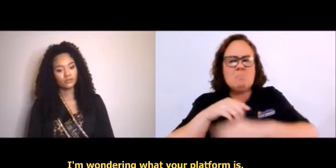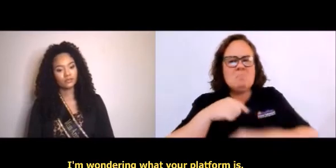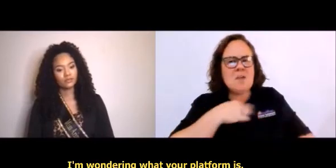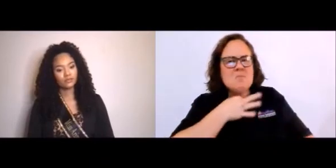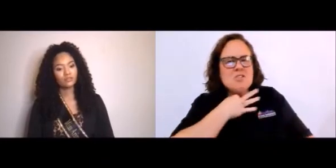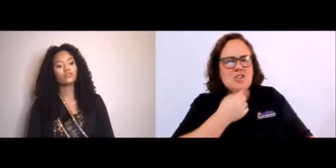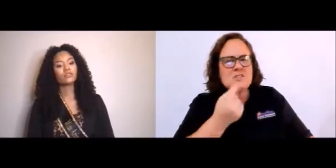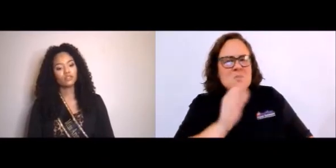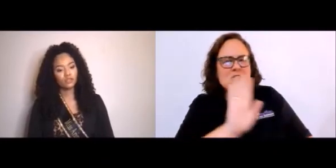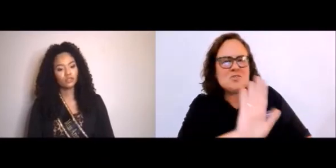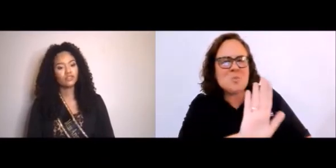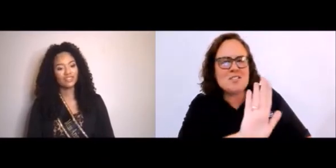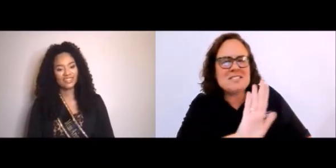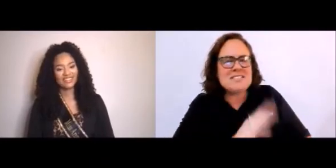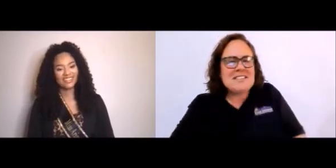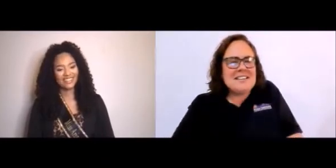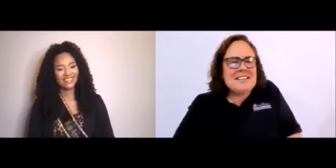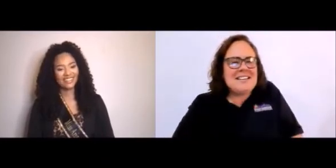platform is.